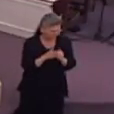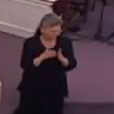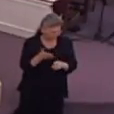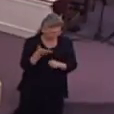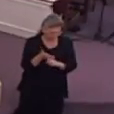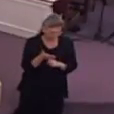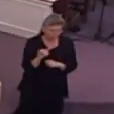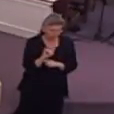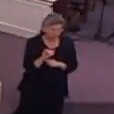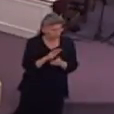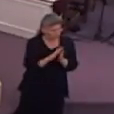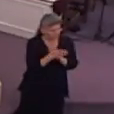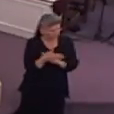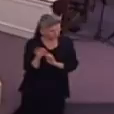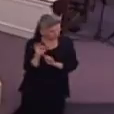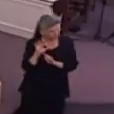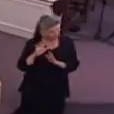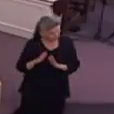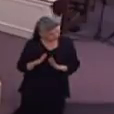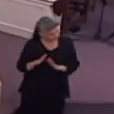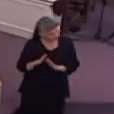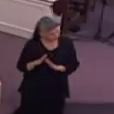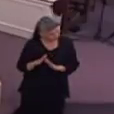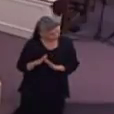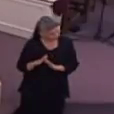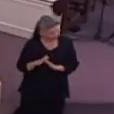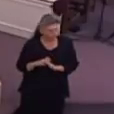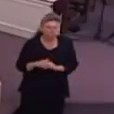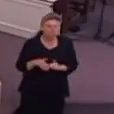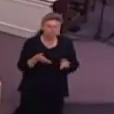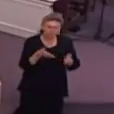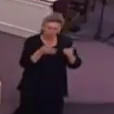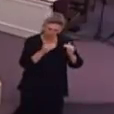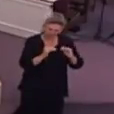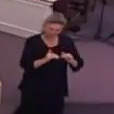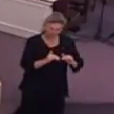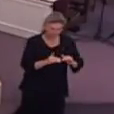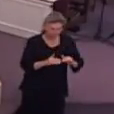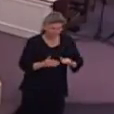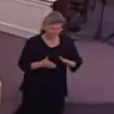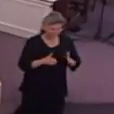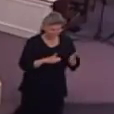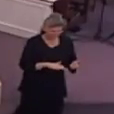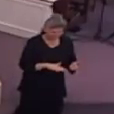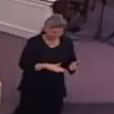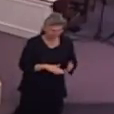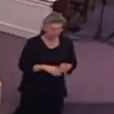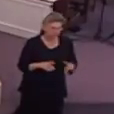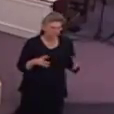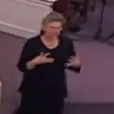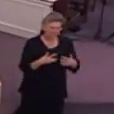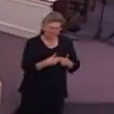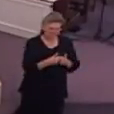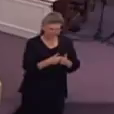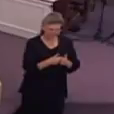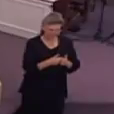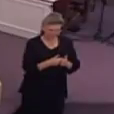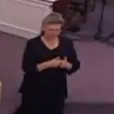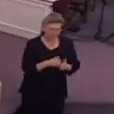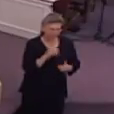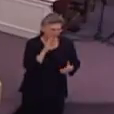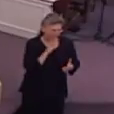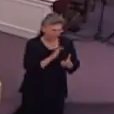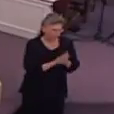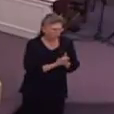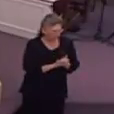and he also became a pastor. And so after he lost his life in the accident, his wife, who